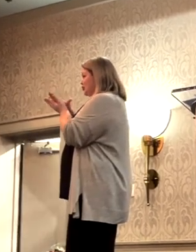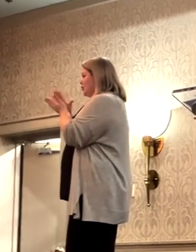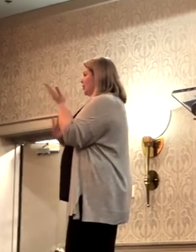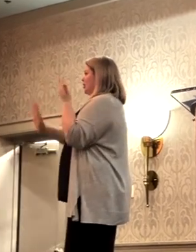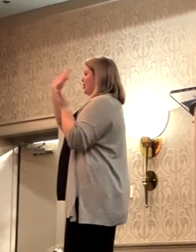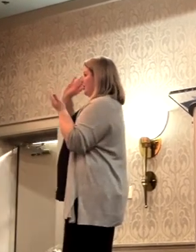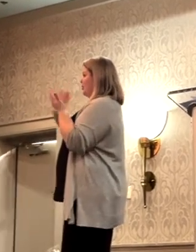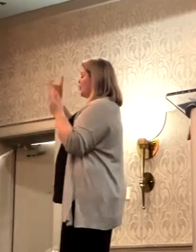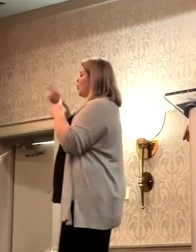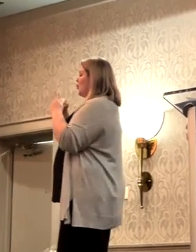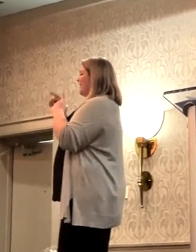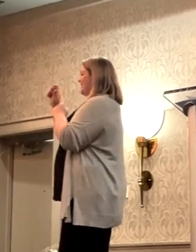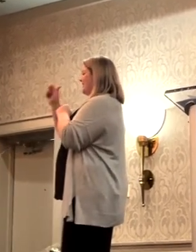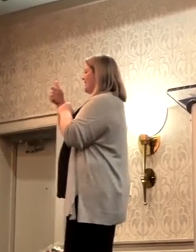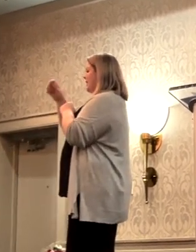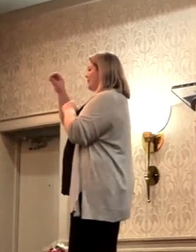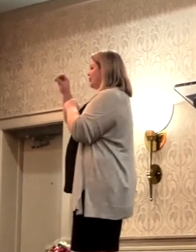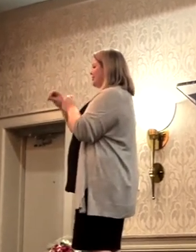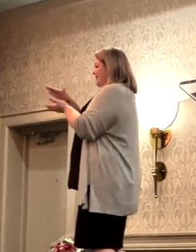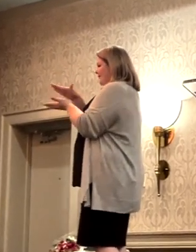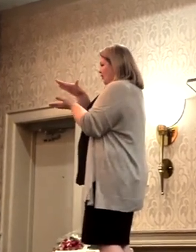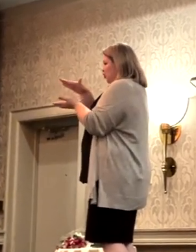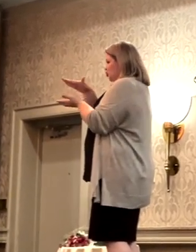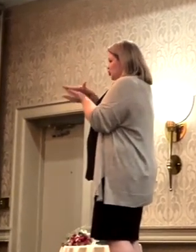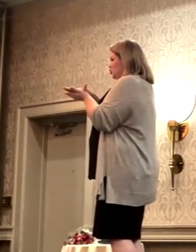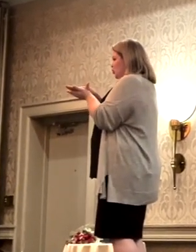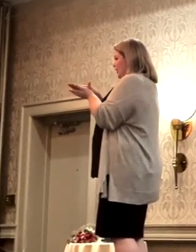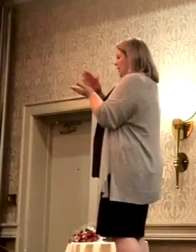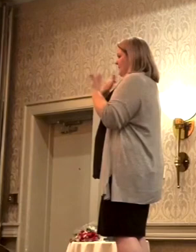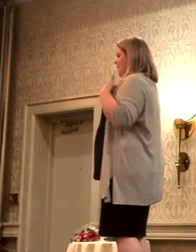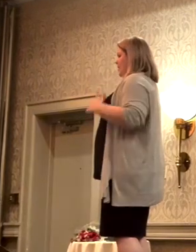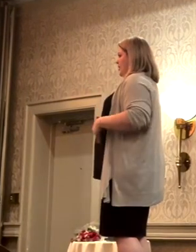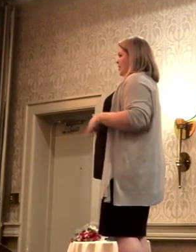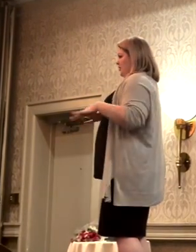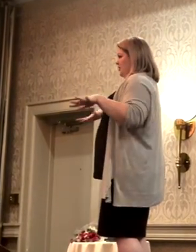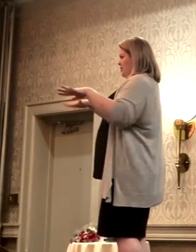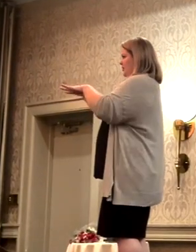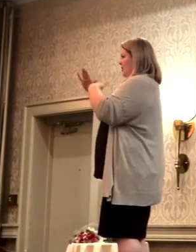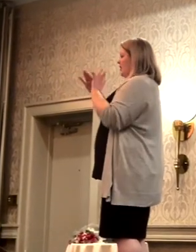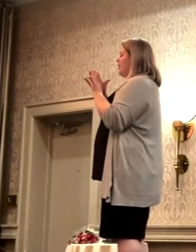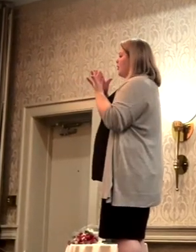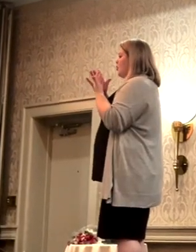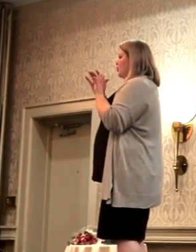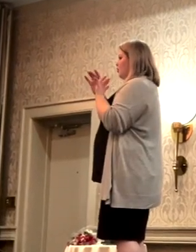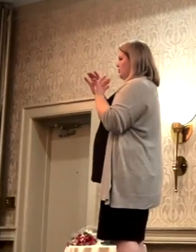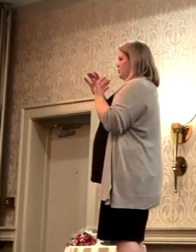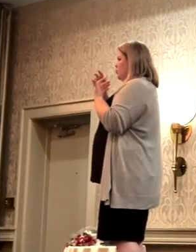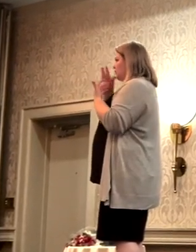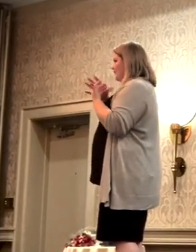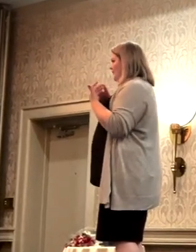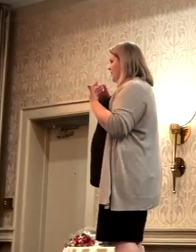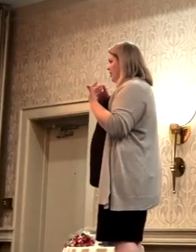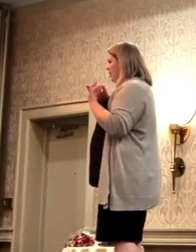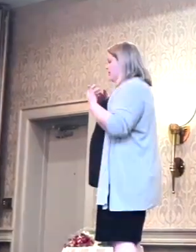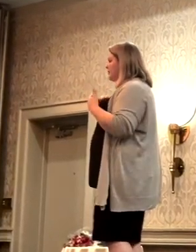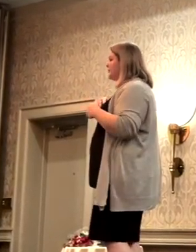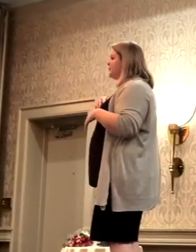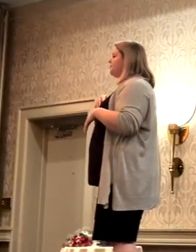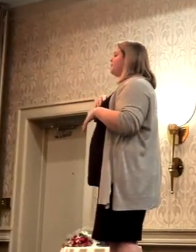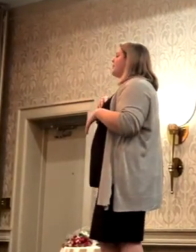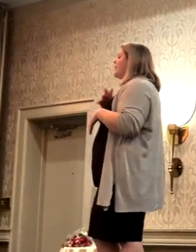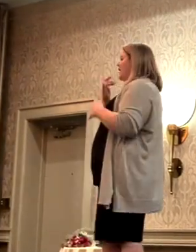the student body was female, that female faculty at our law school this semester are